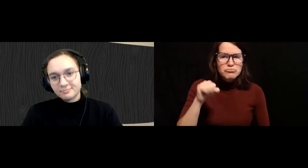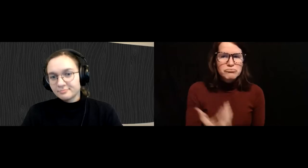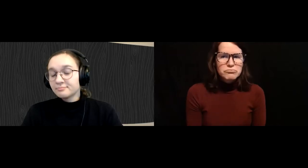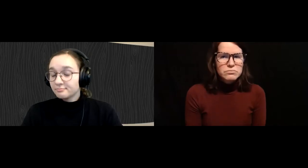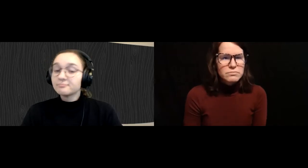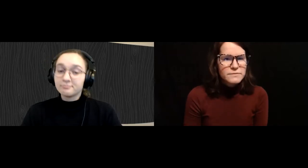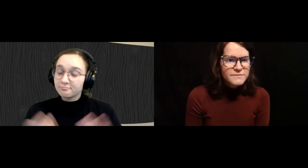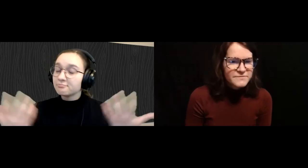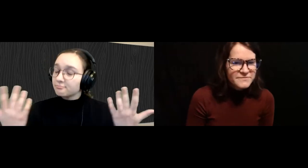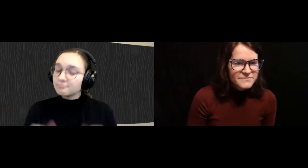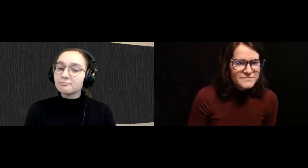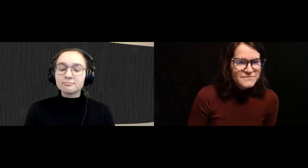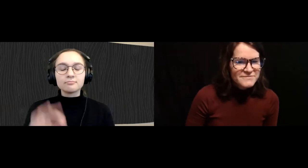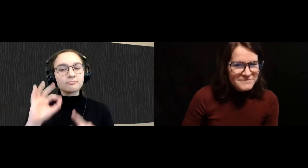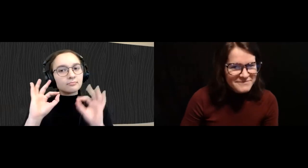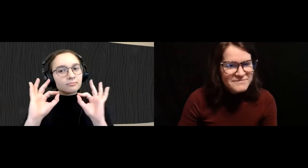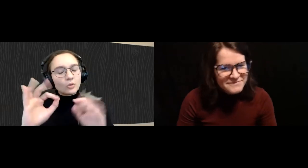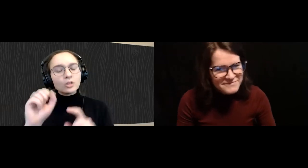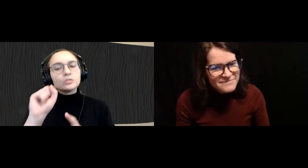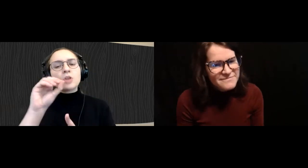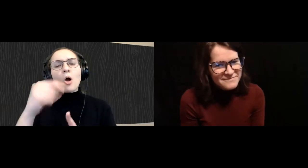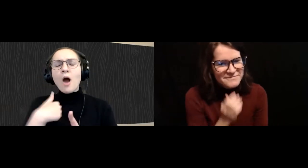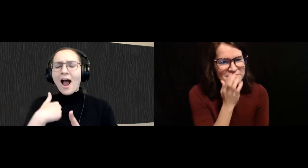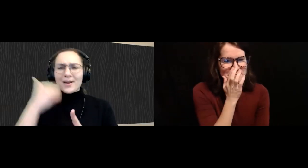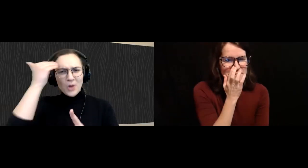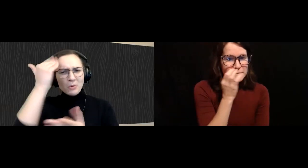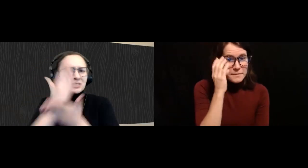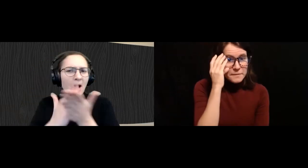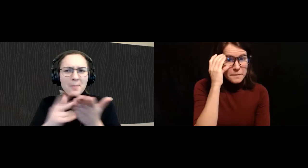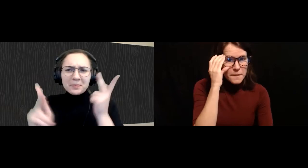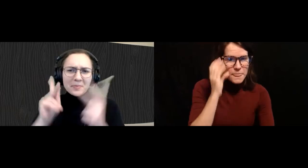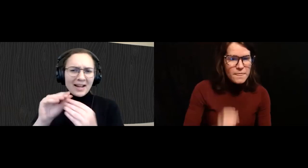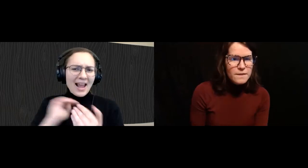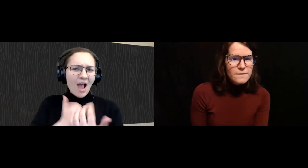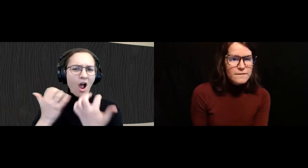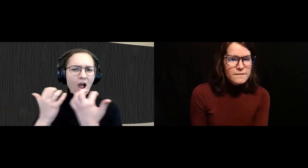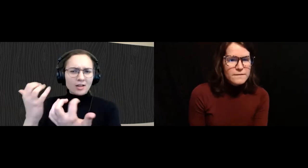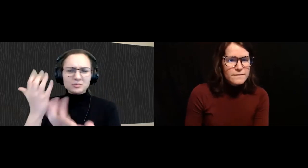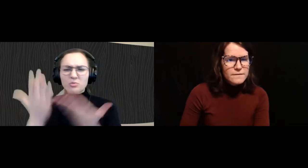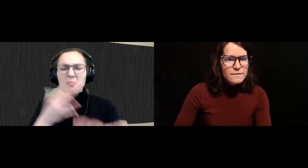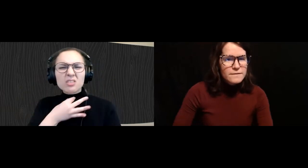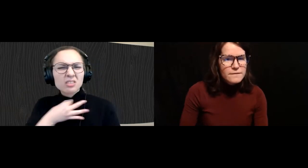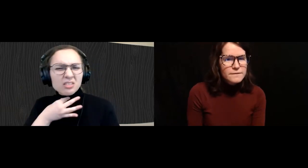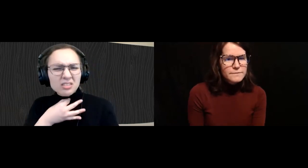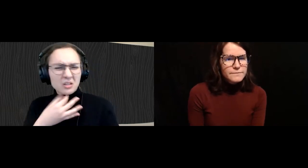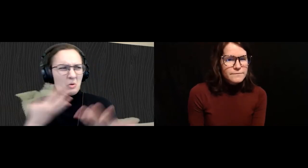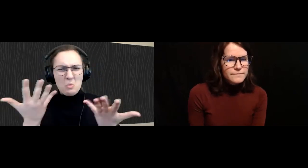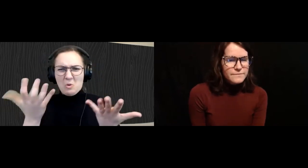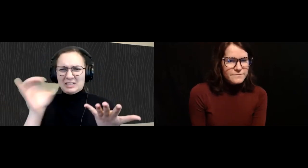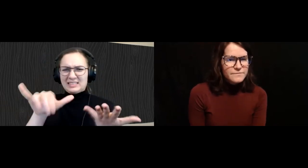we've been able to communicate ever since. So I know some people in the